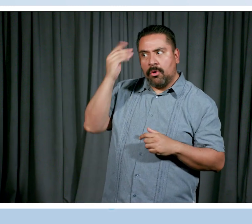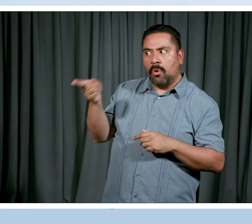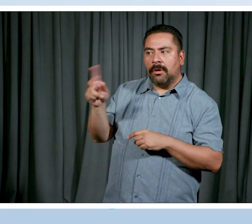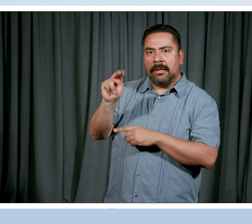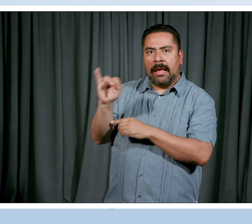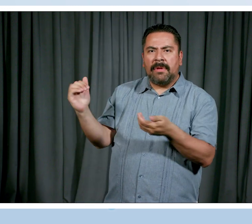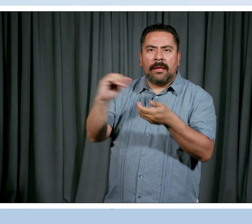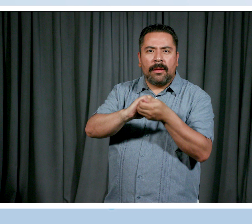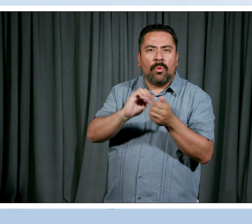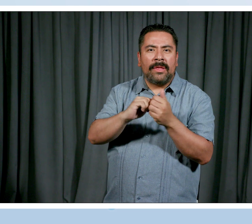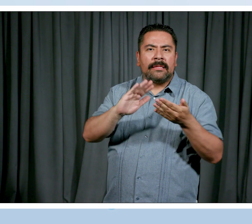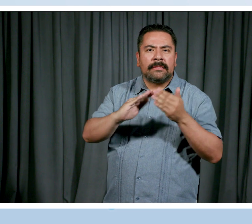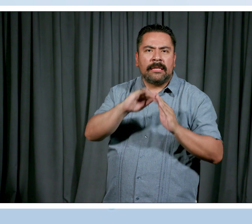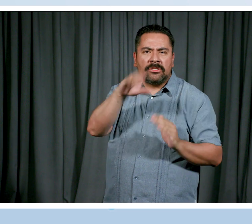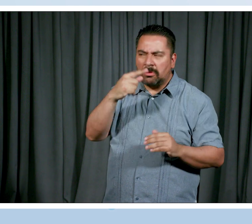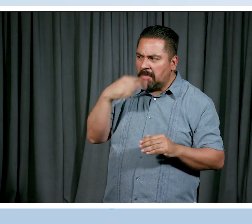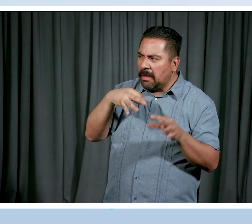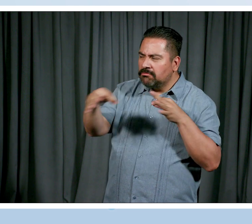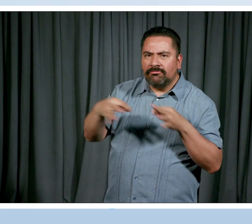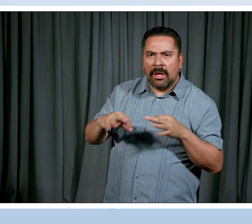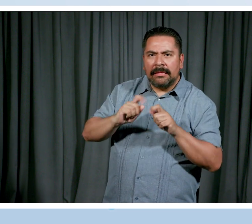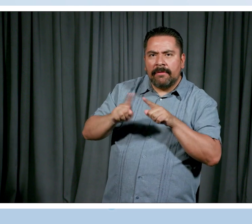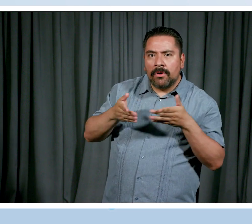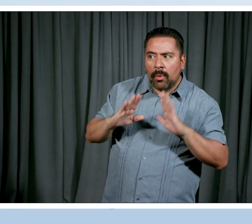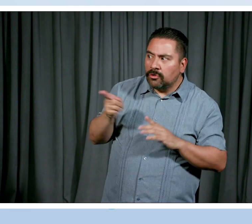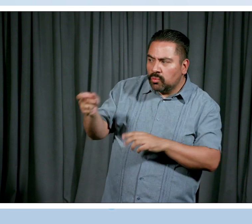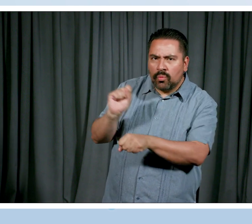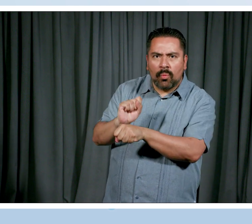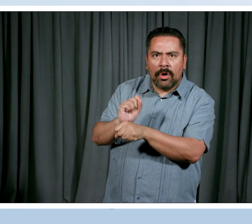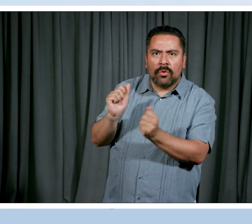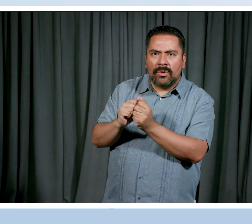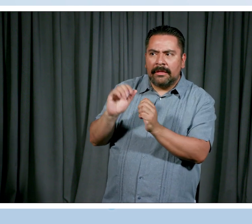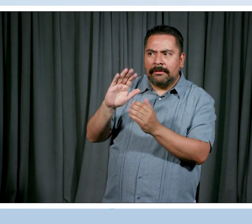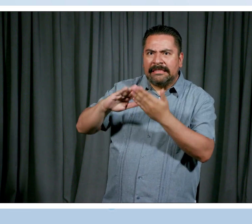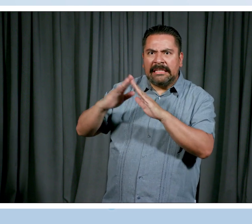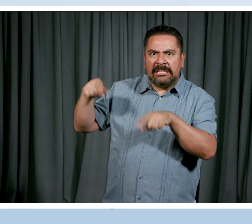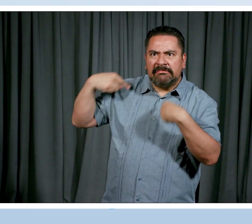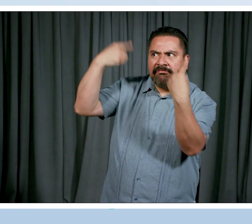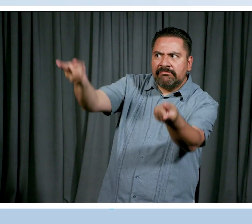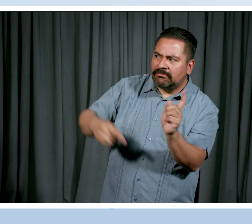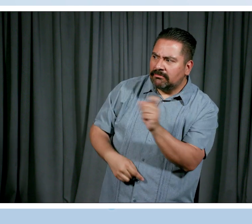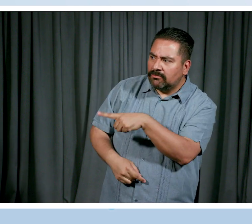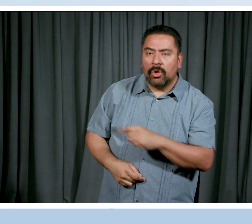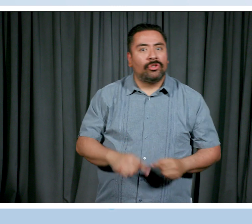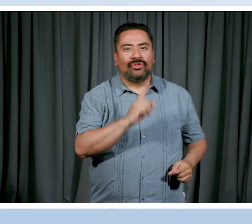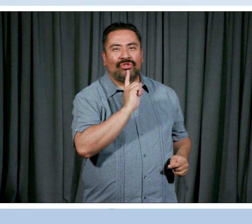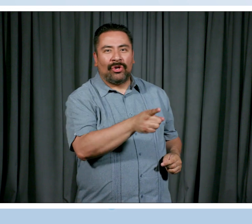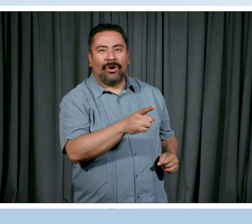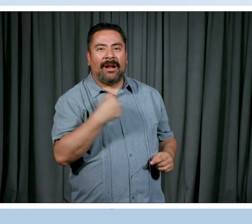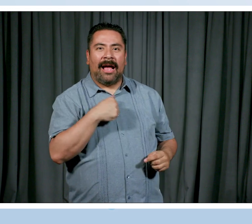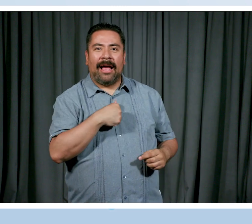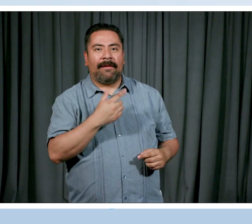of Chicago. Can you talk to us a little bit about the different ways you've, worked with the city over the years? Sure. So sometimes I feel like we kind